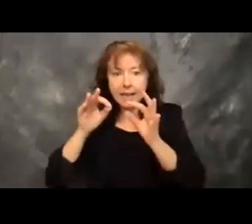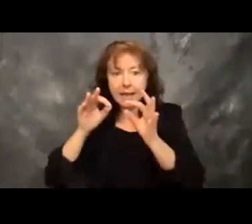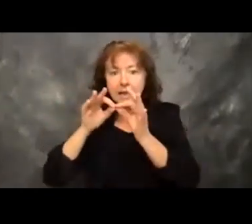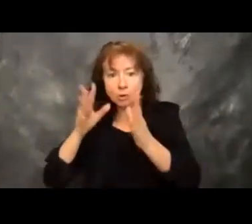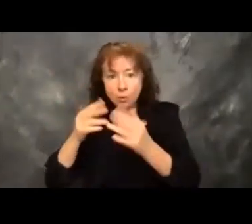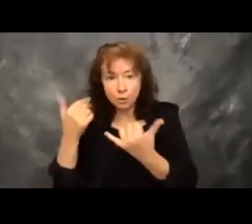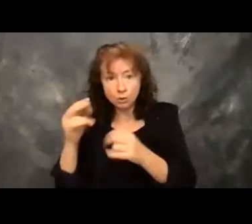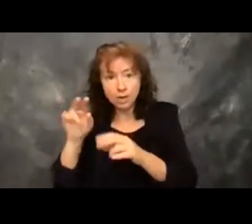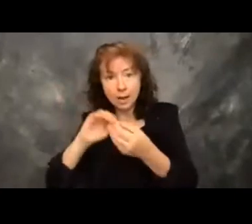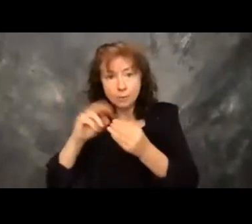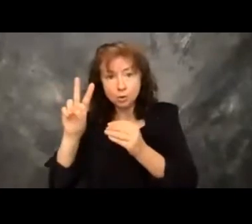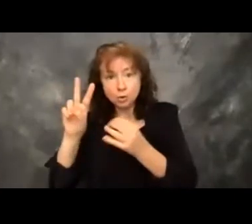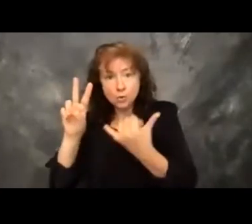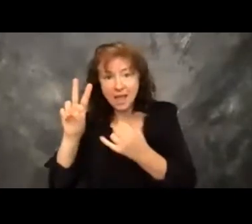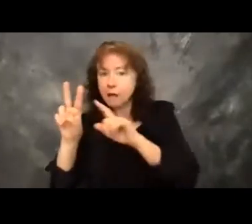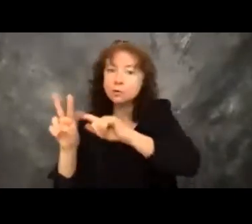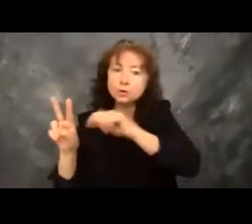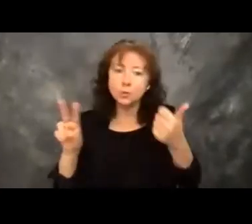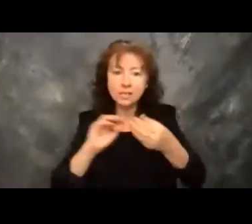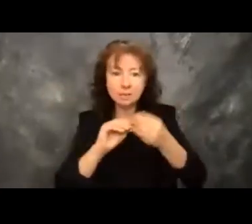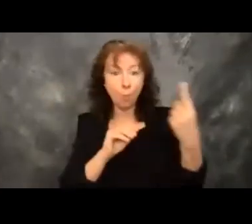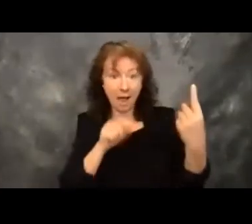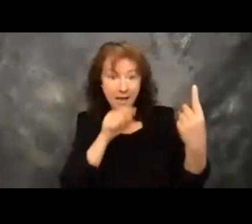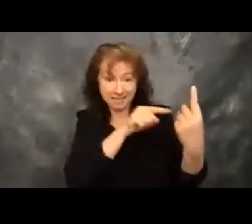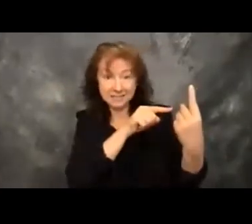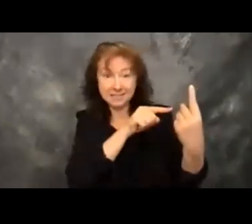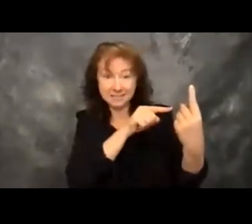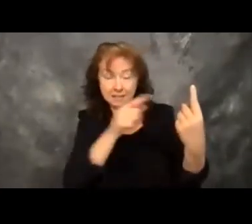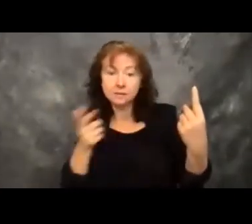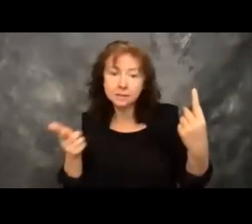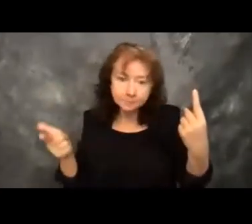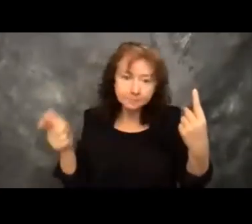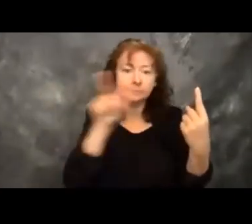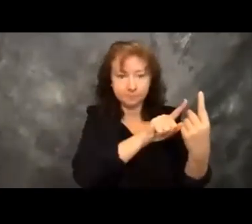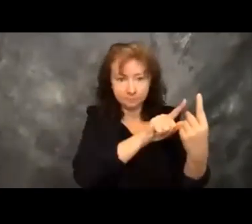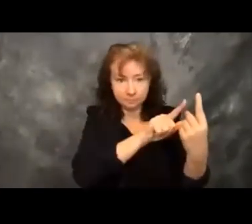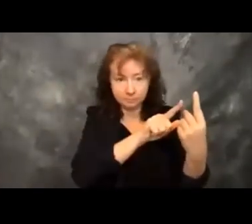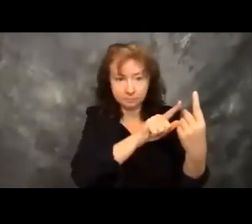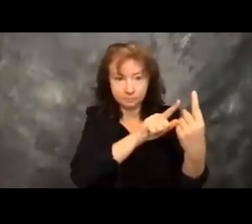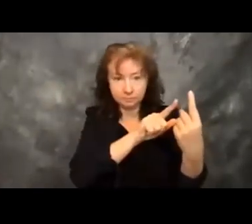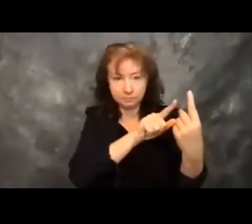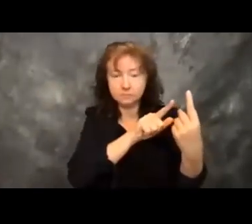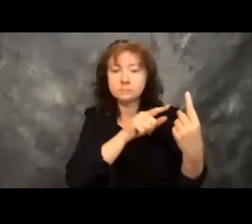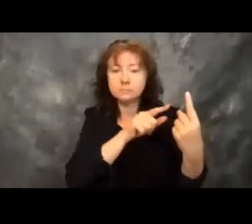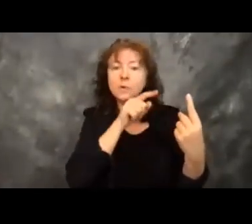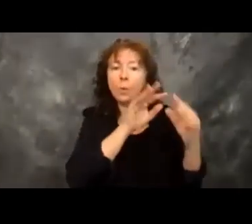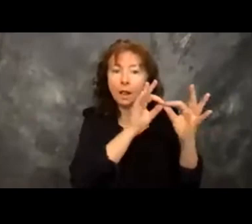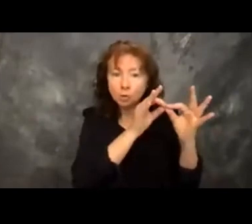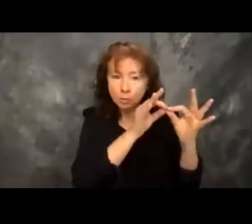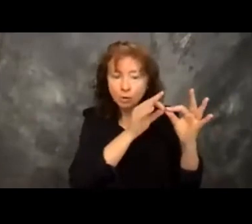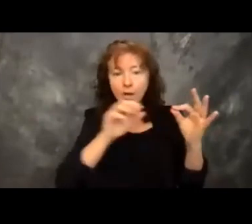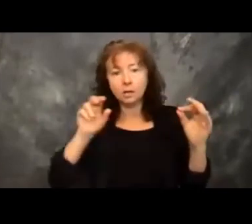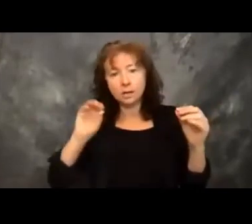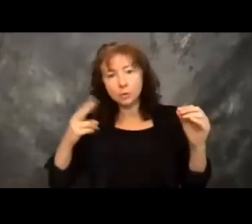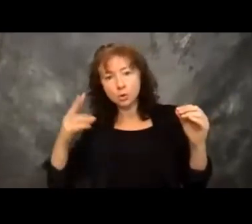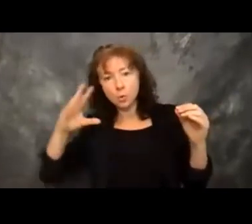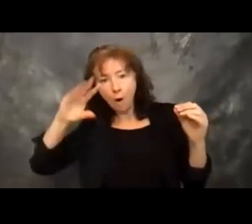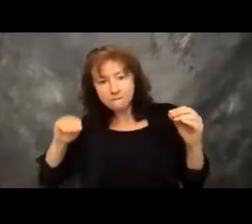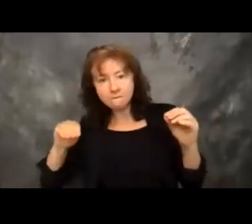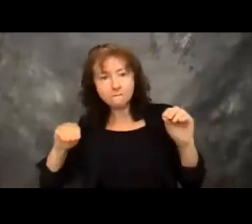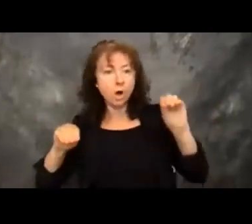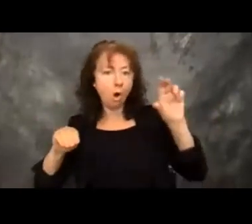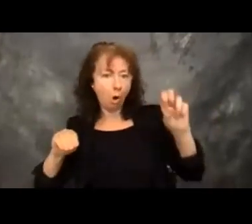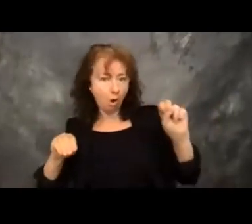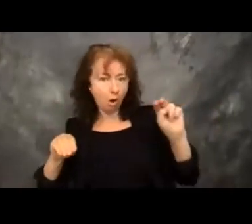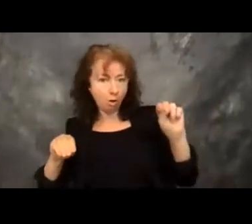1, and right-click on her video feed, pin the video to follow the American